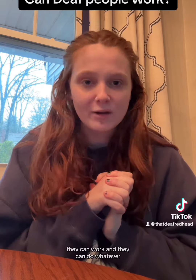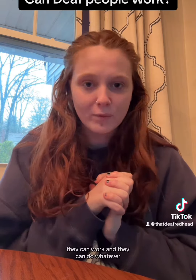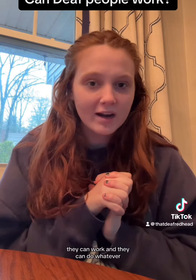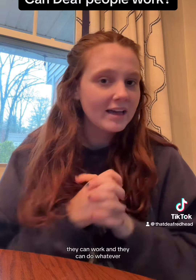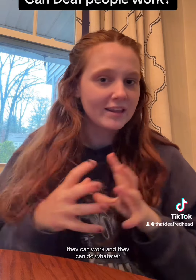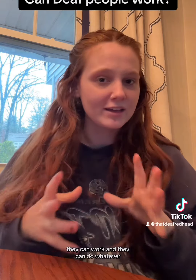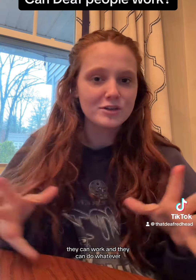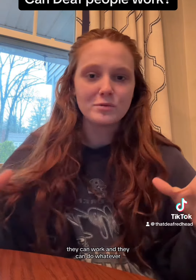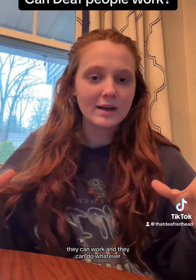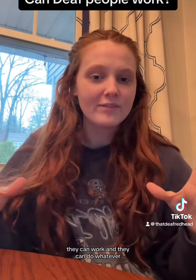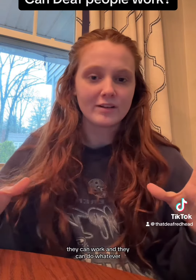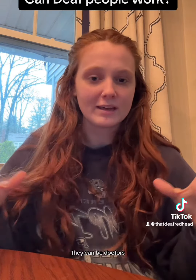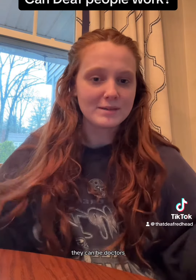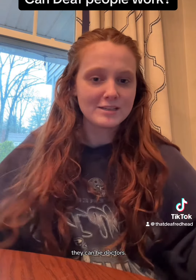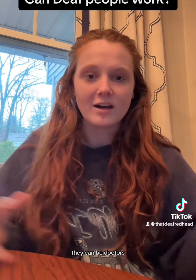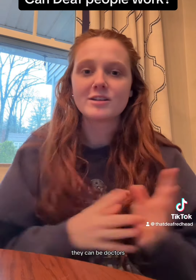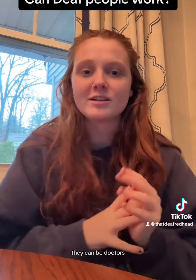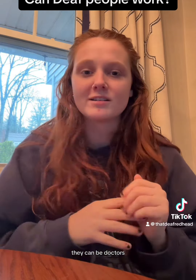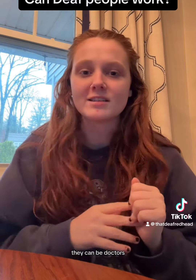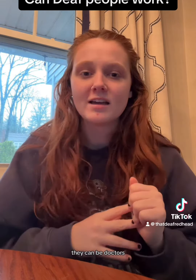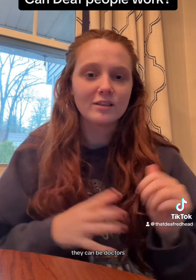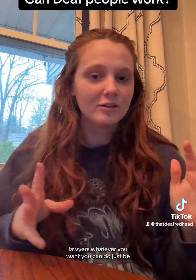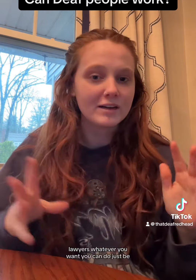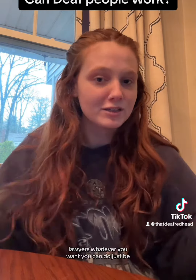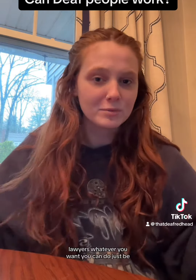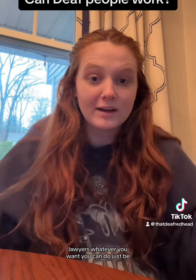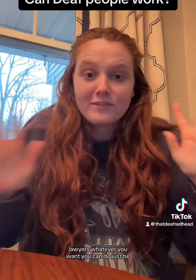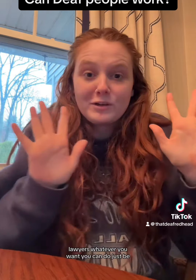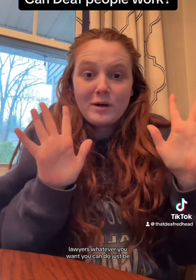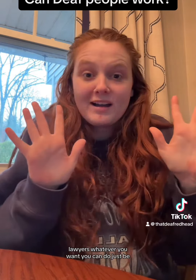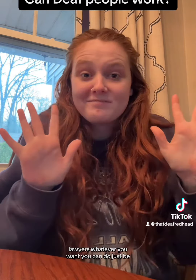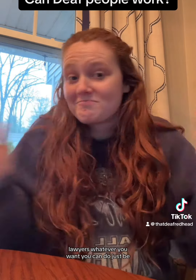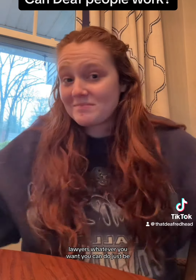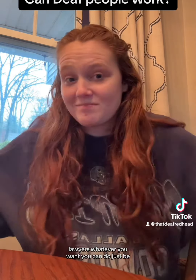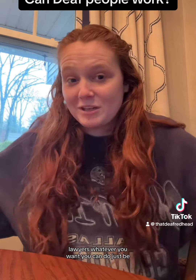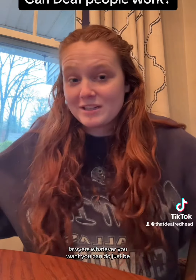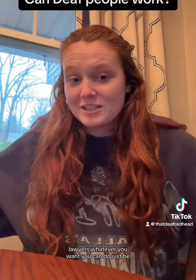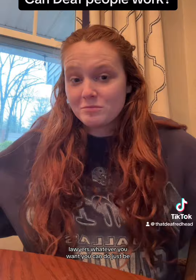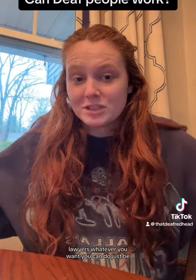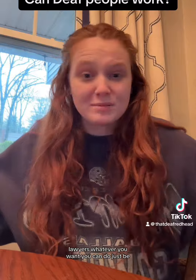work and they can do whatever. They can be doctors, lawyers, whatever you want, you can do just because